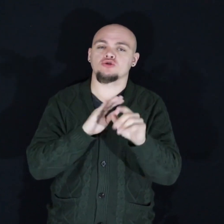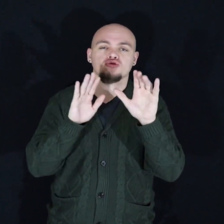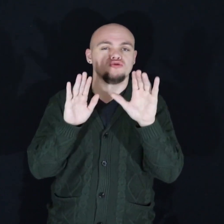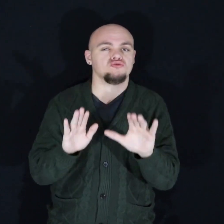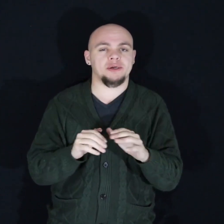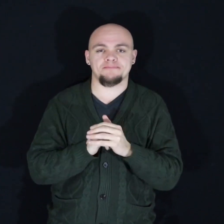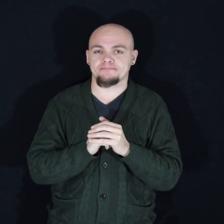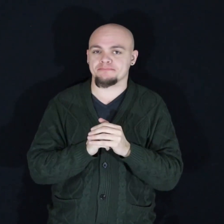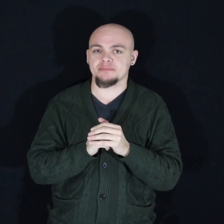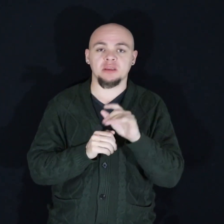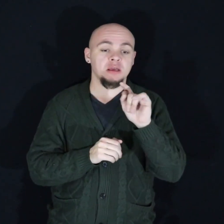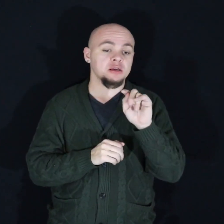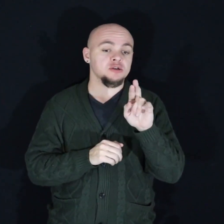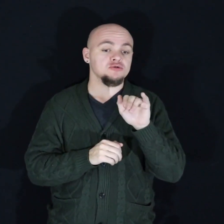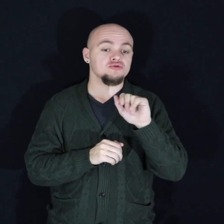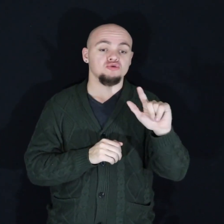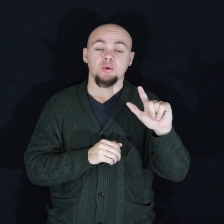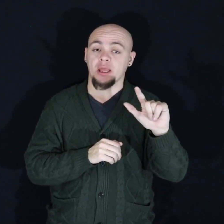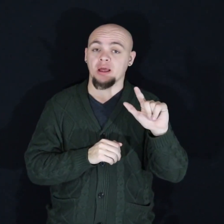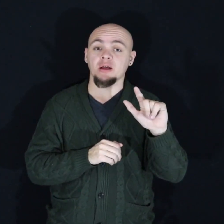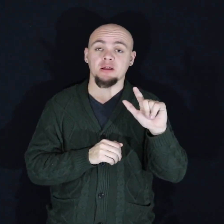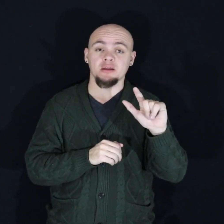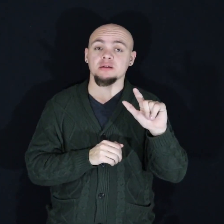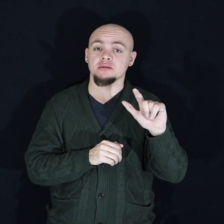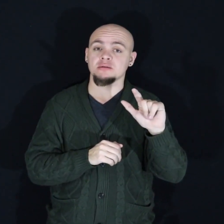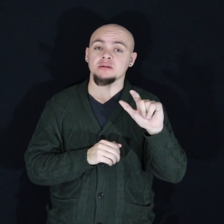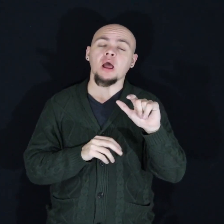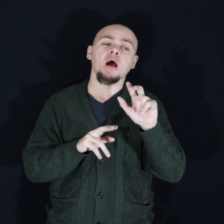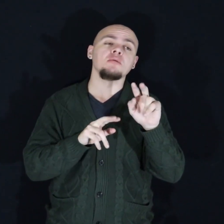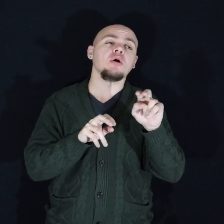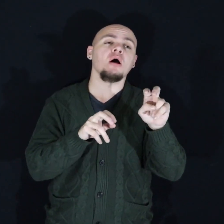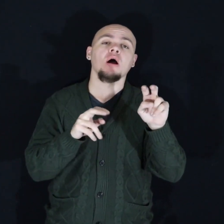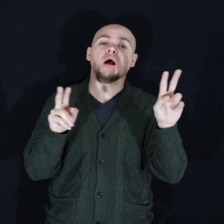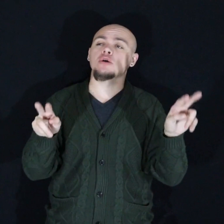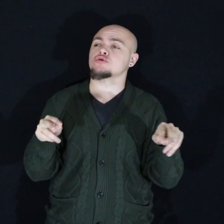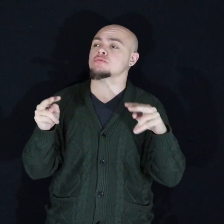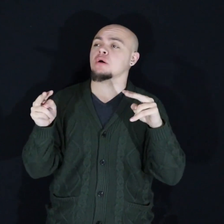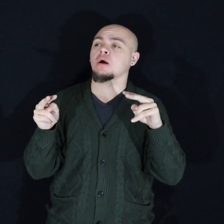We even go trail riding at Cap Rock State Park and stare eye to eye with